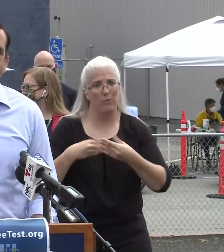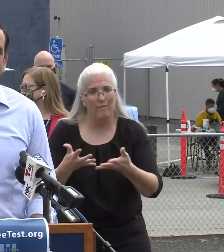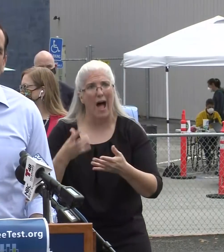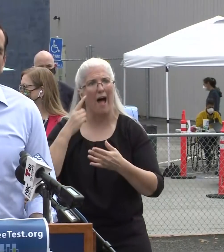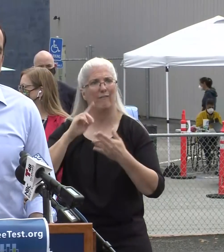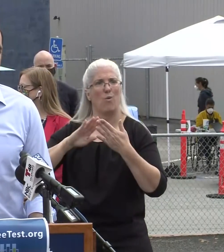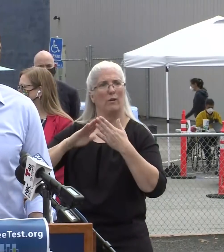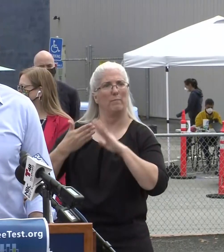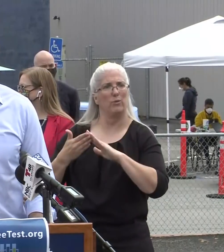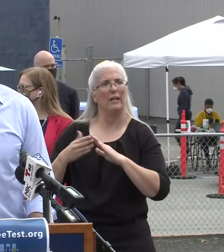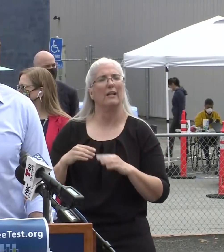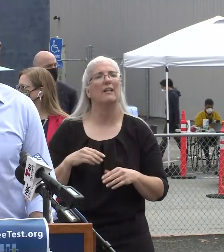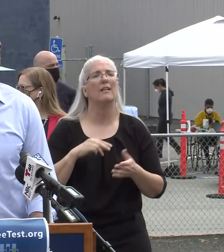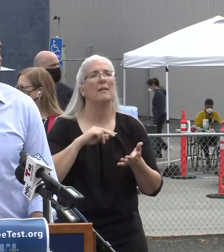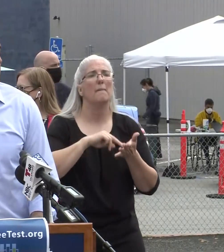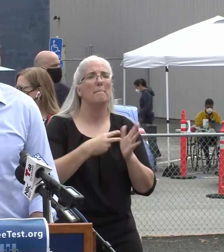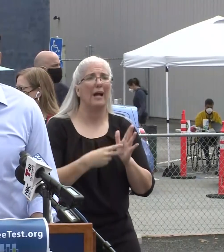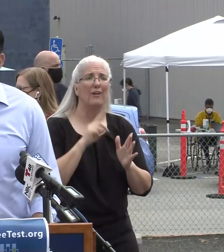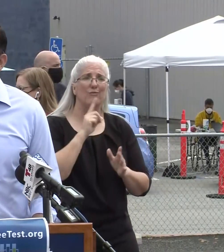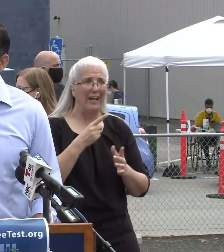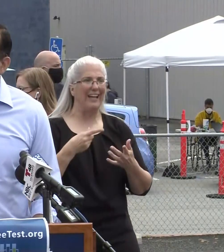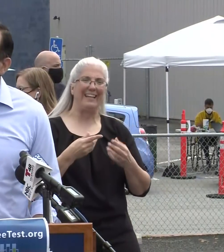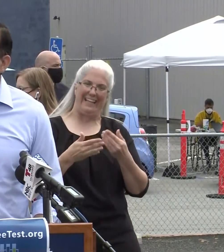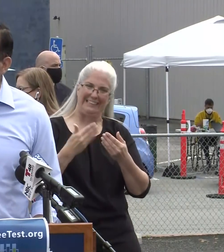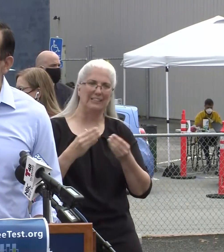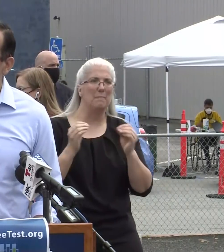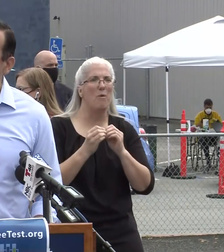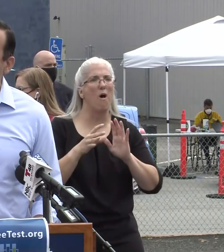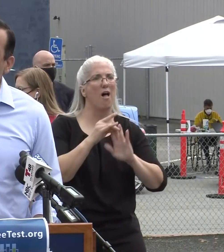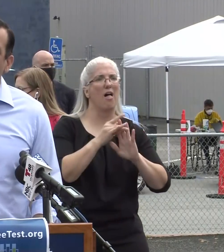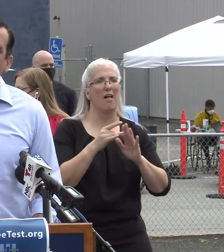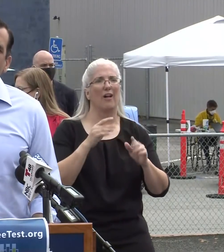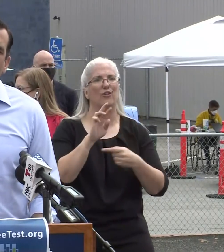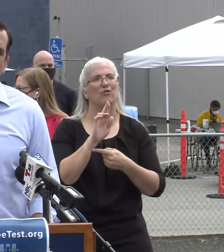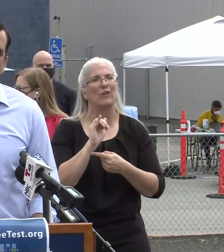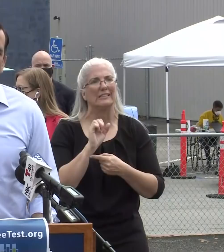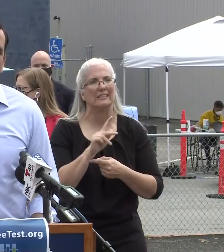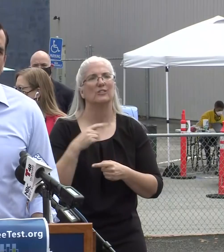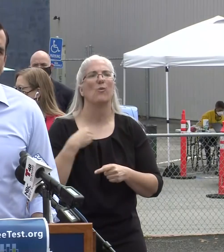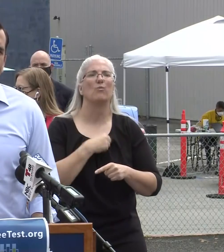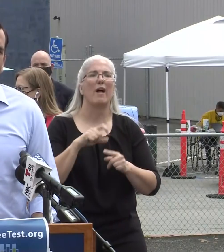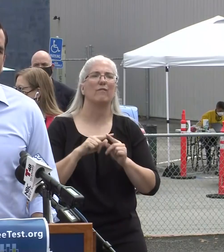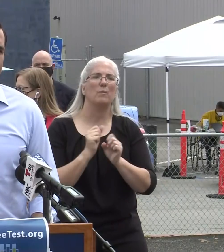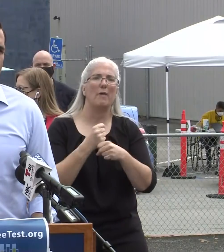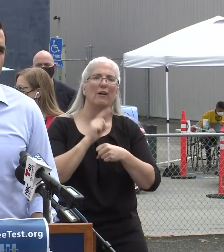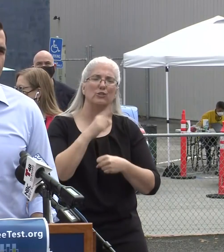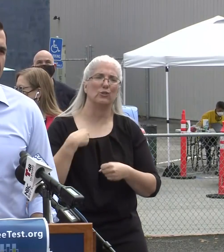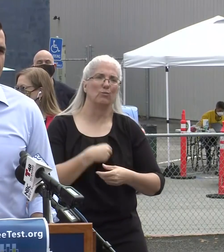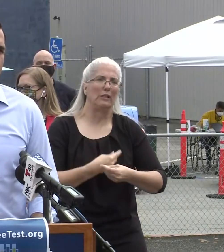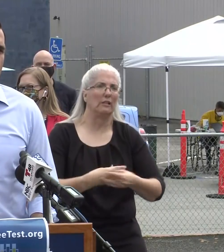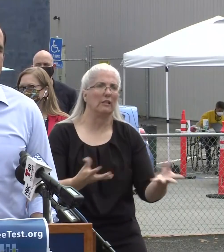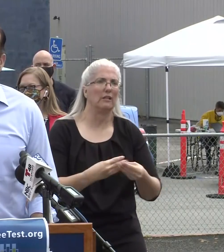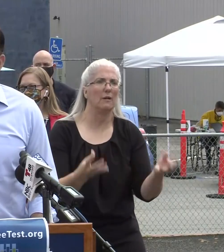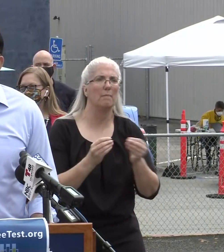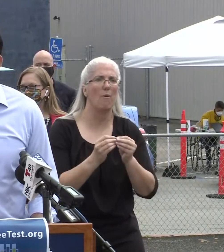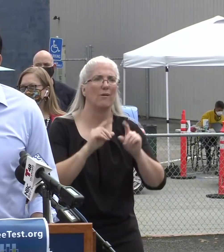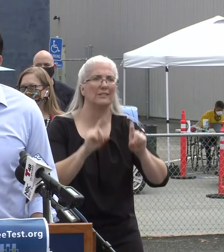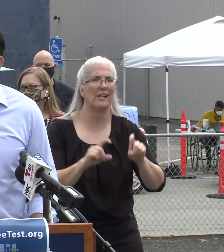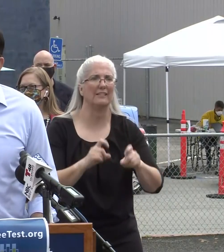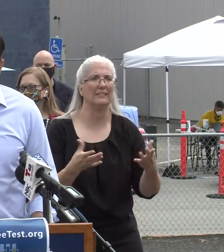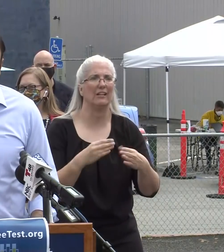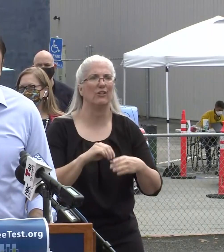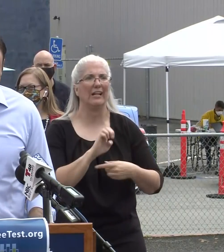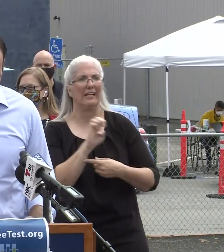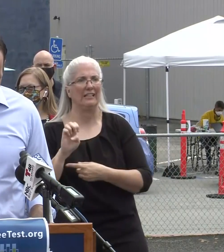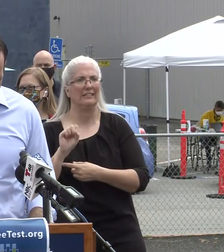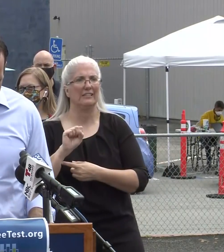greater risk. And so we need to ensure there is more testing here in East San Jose to ensure that we are doing right by